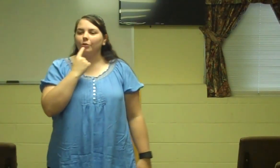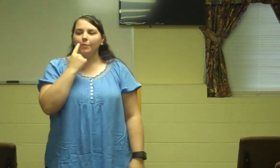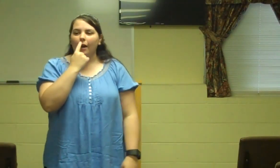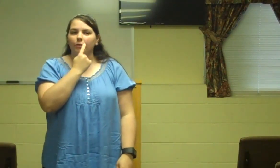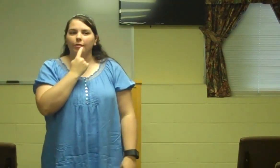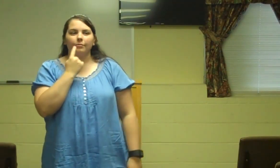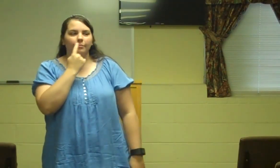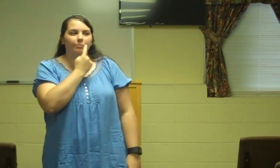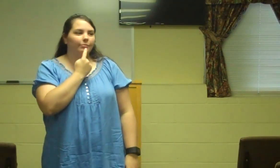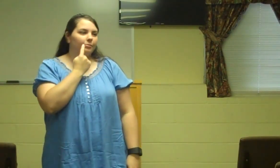your mouth.